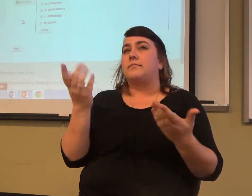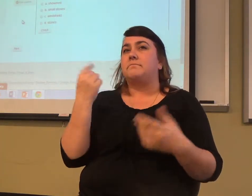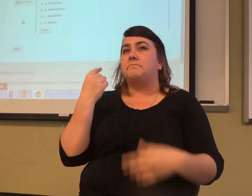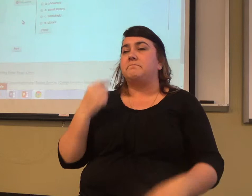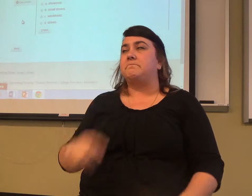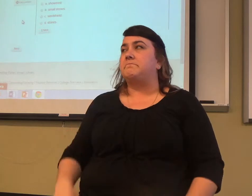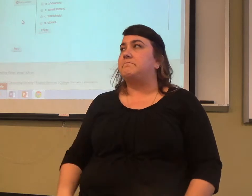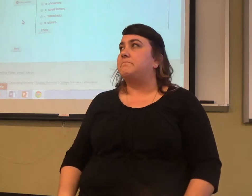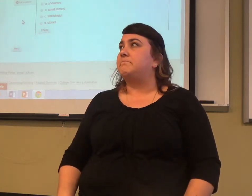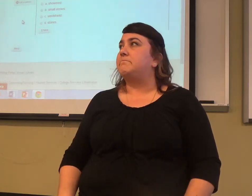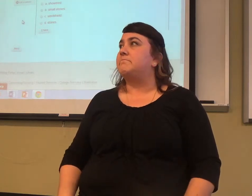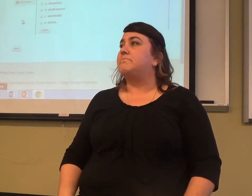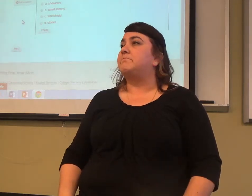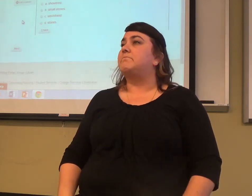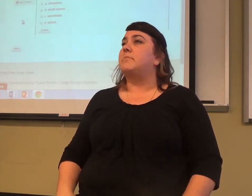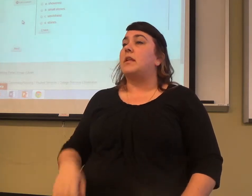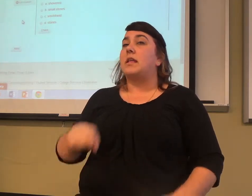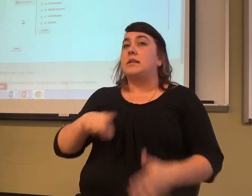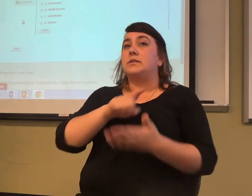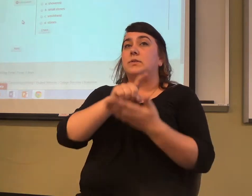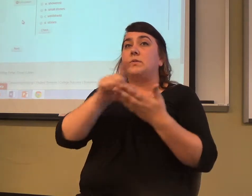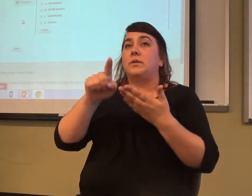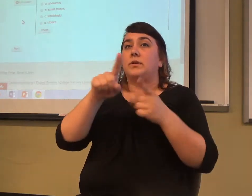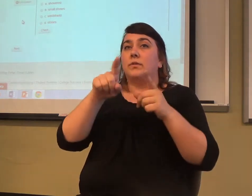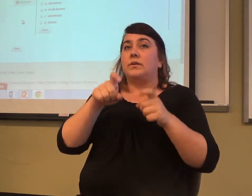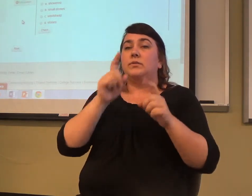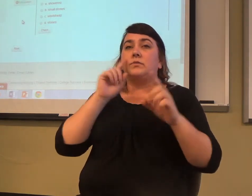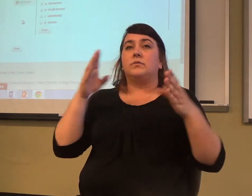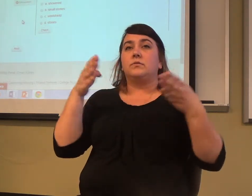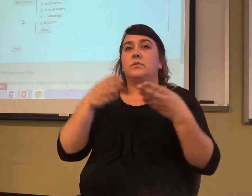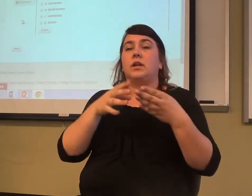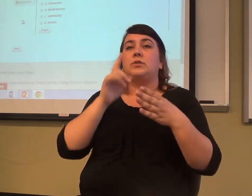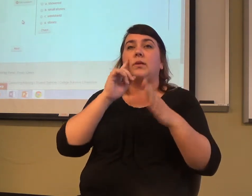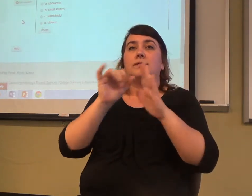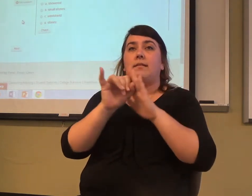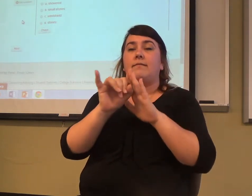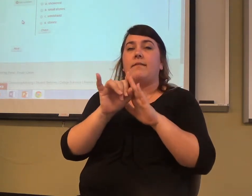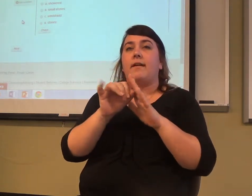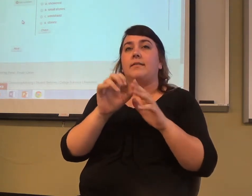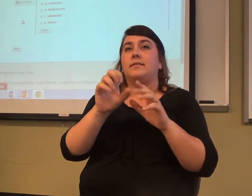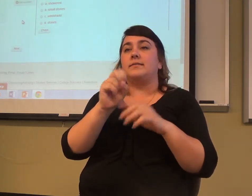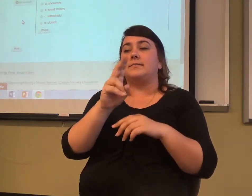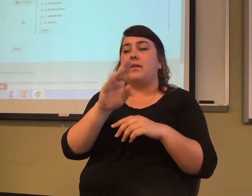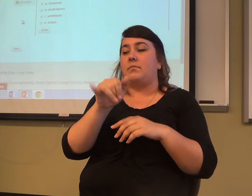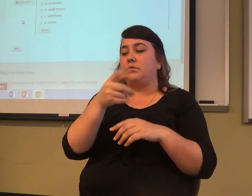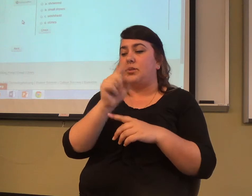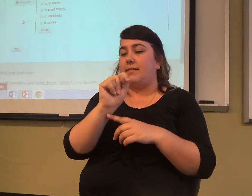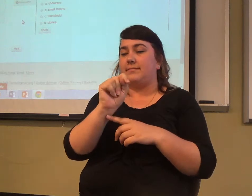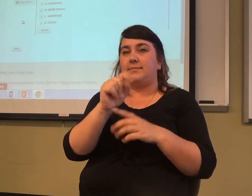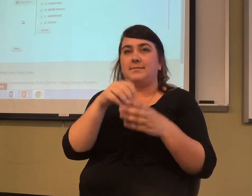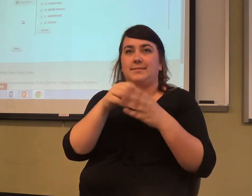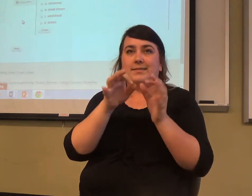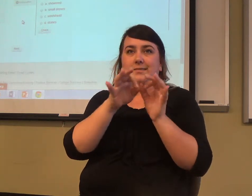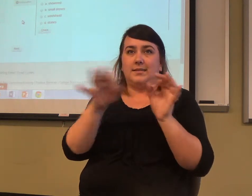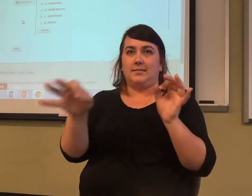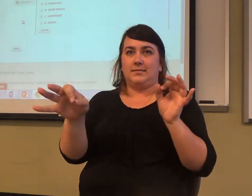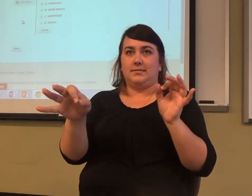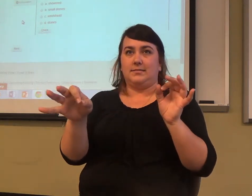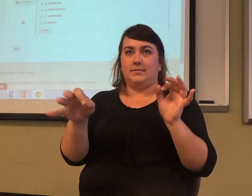The focus of this week's quiz is identifying subjects and sentences. If you're trying to find the subject of the sentence, you ask yourself who or what